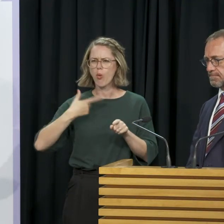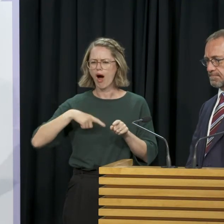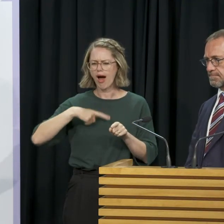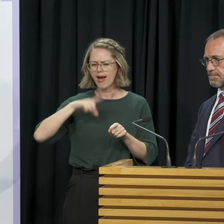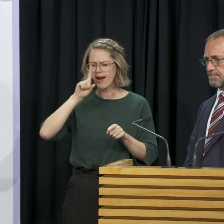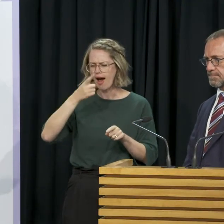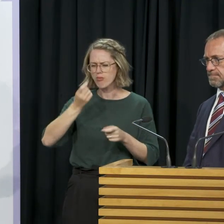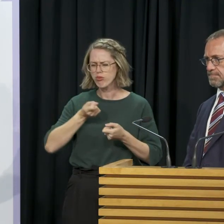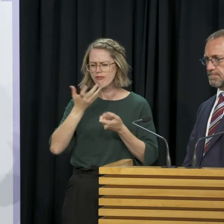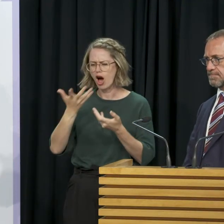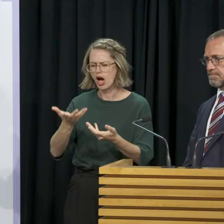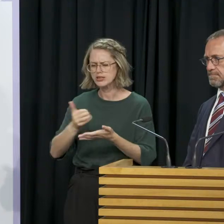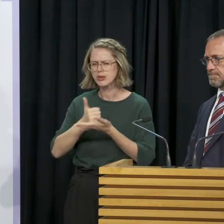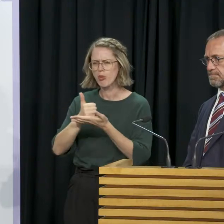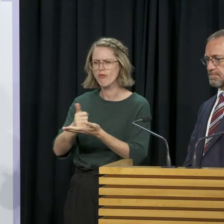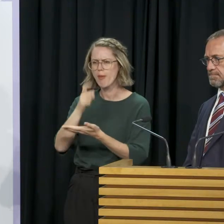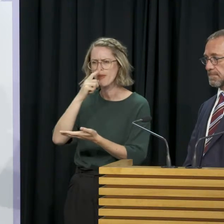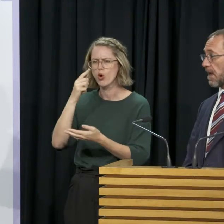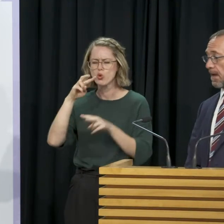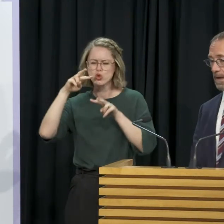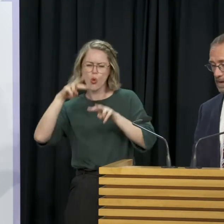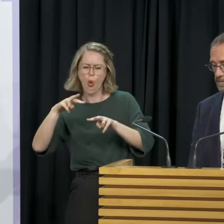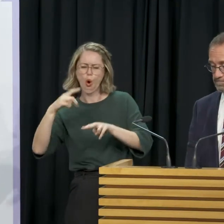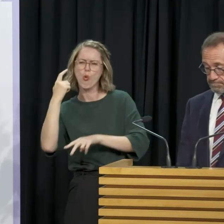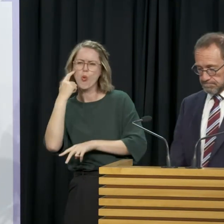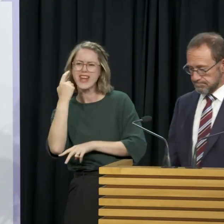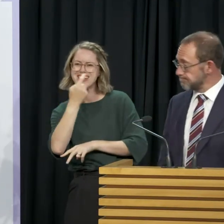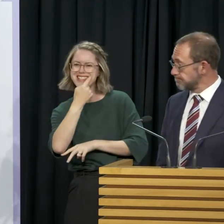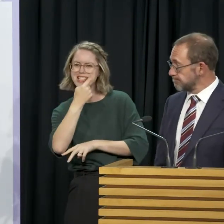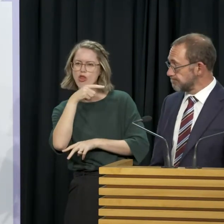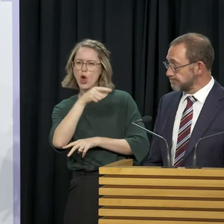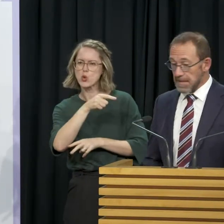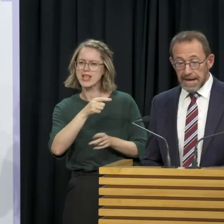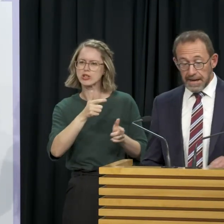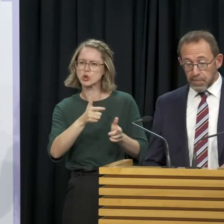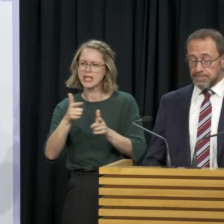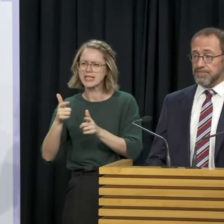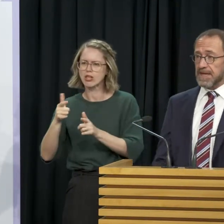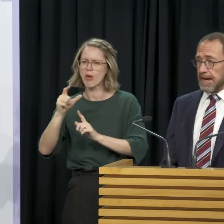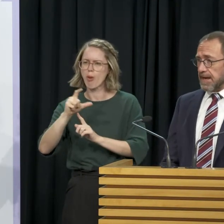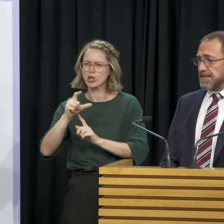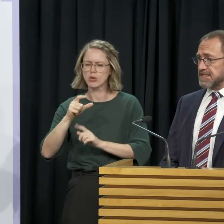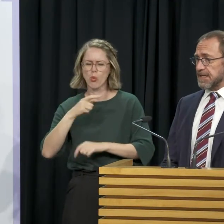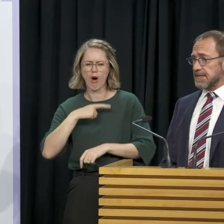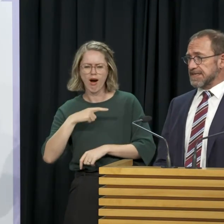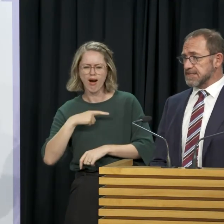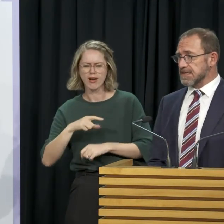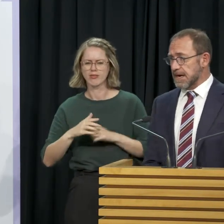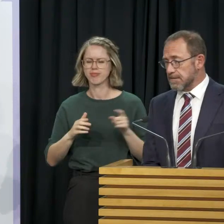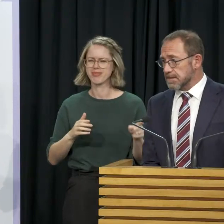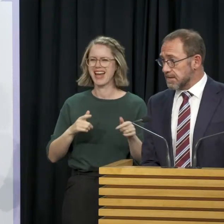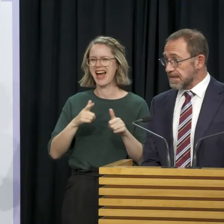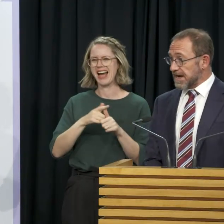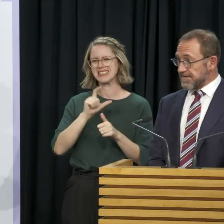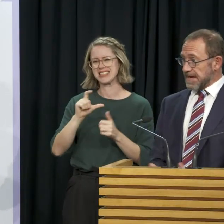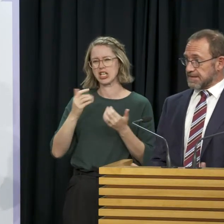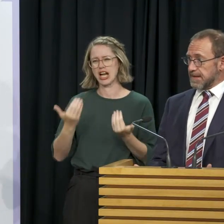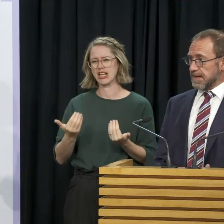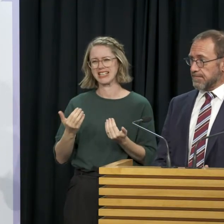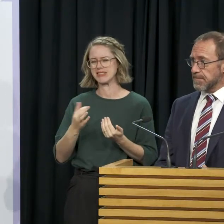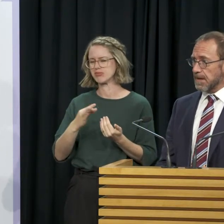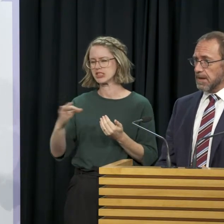for witnesses of the mosque attacks? Excluded. Well, ACC doesn't currently